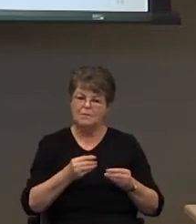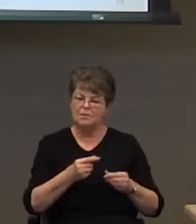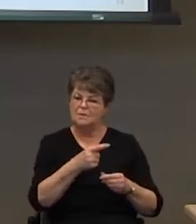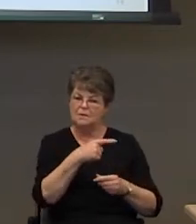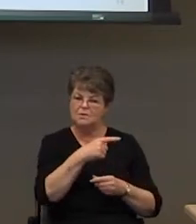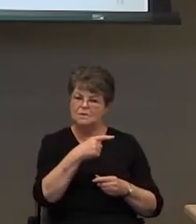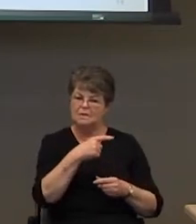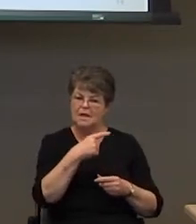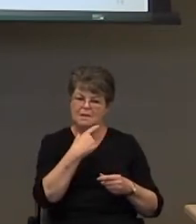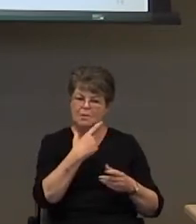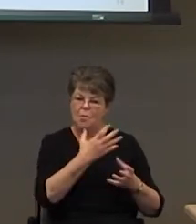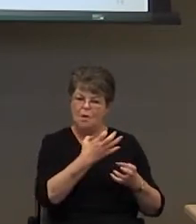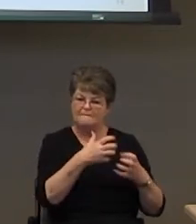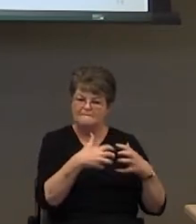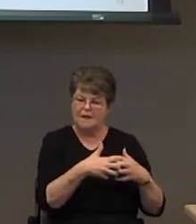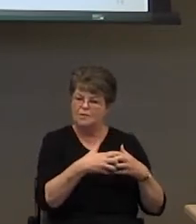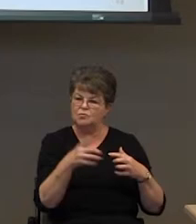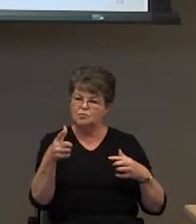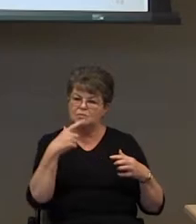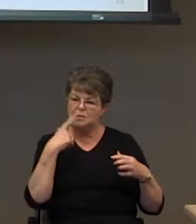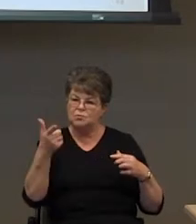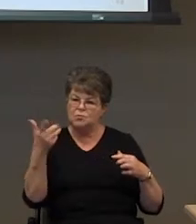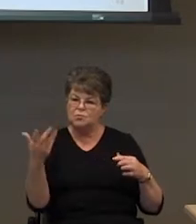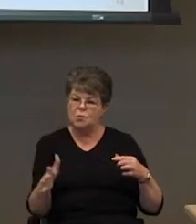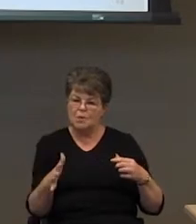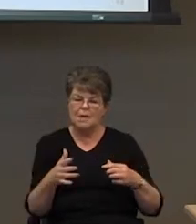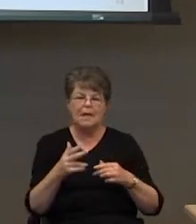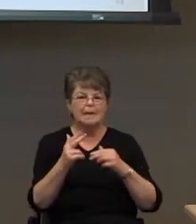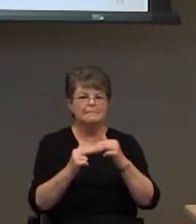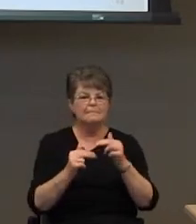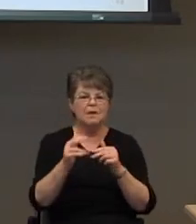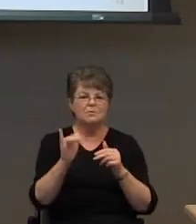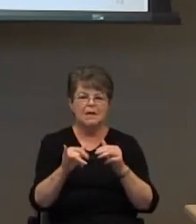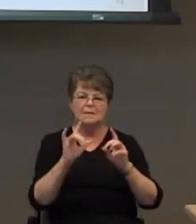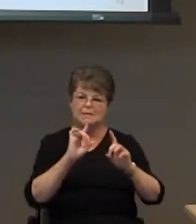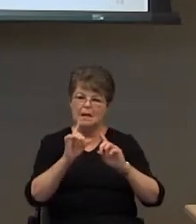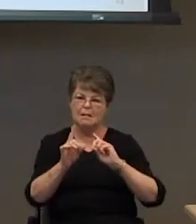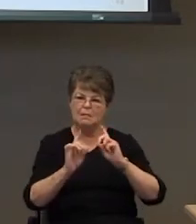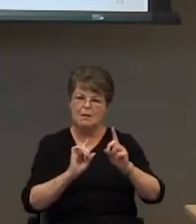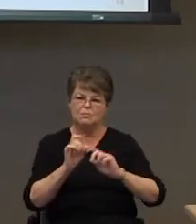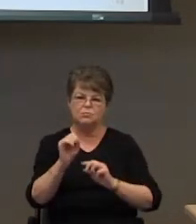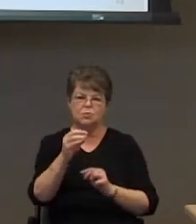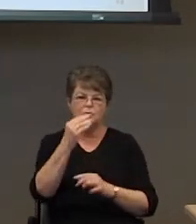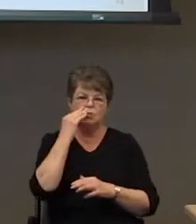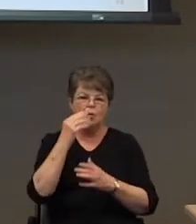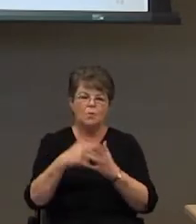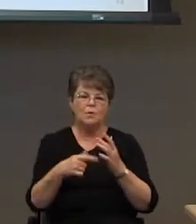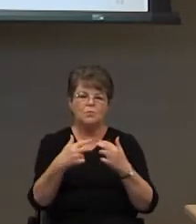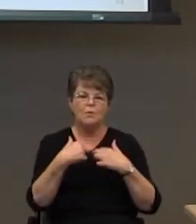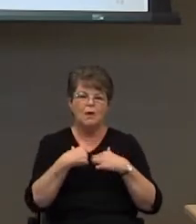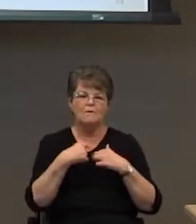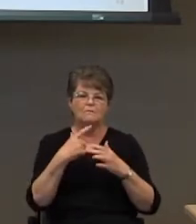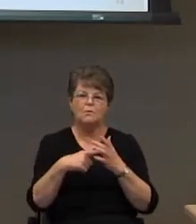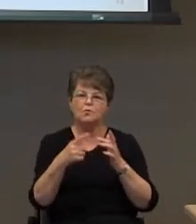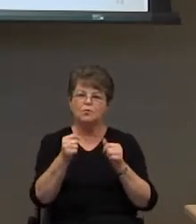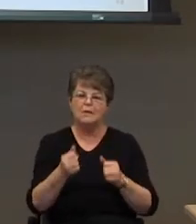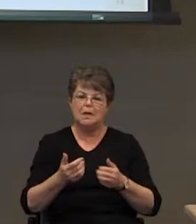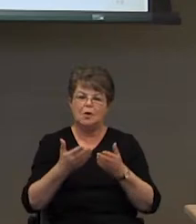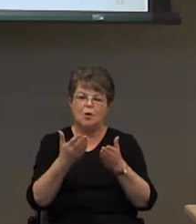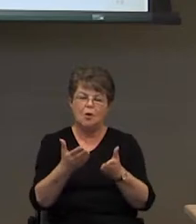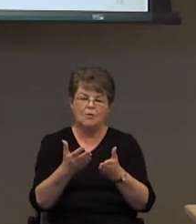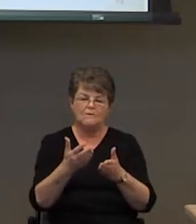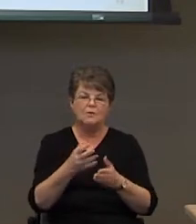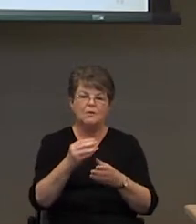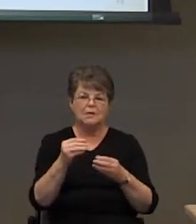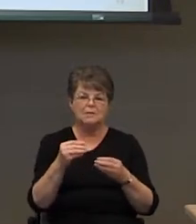said manufacturing, and you told me you didn't want that. And so it builds that dialogue so you know what you have and what you can offer as the prospects are interested in,